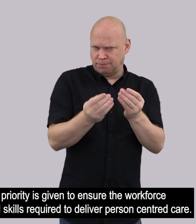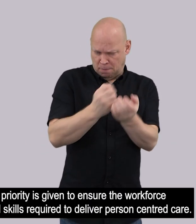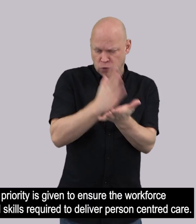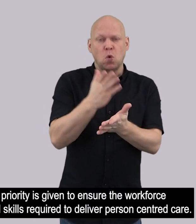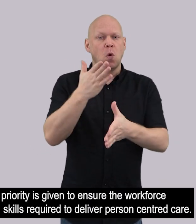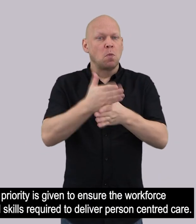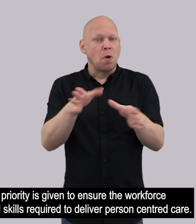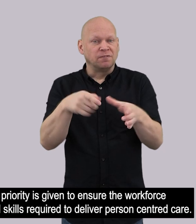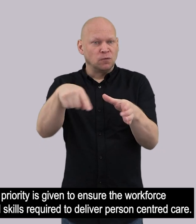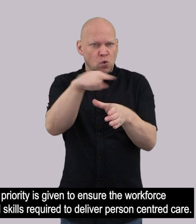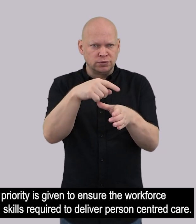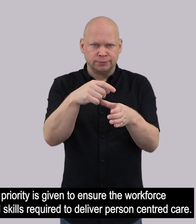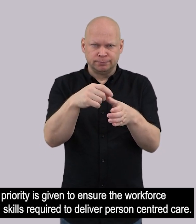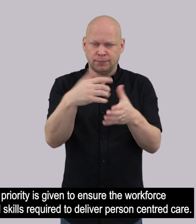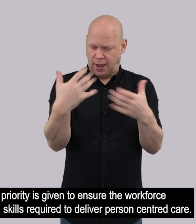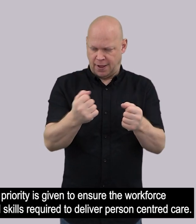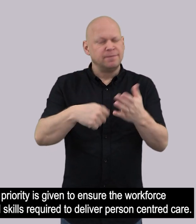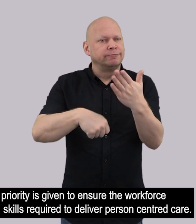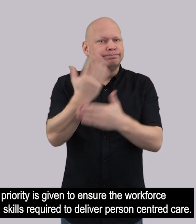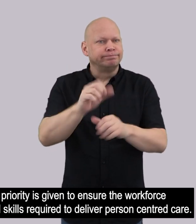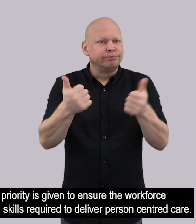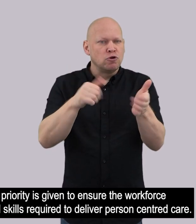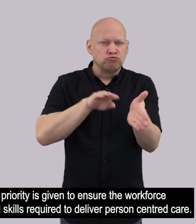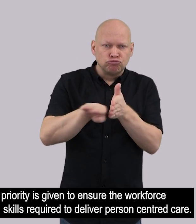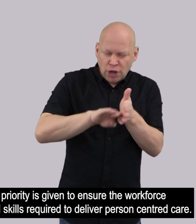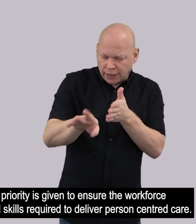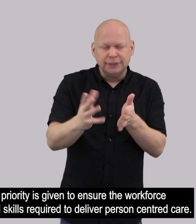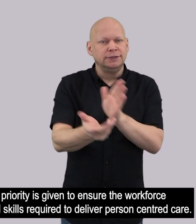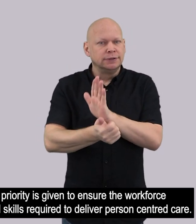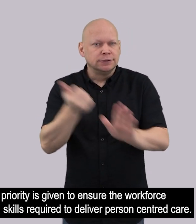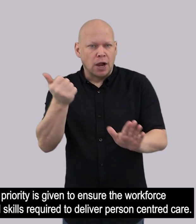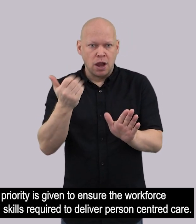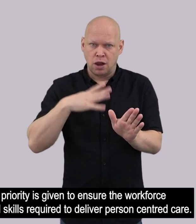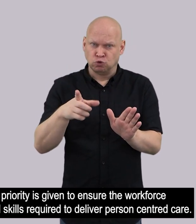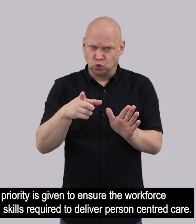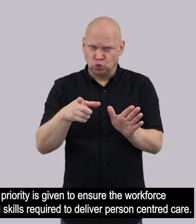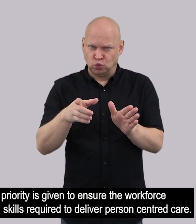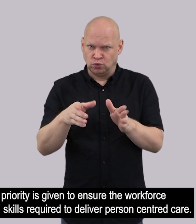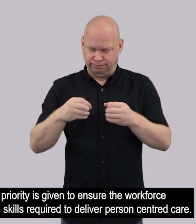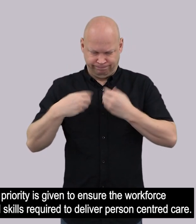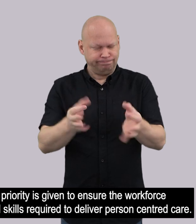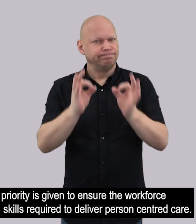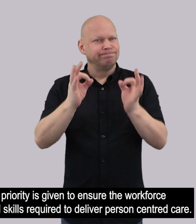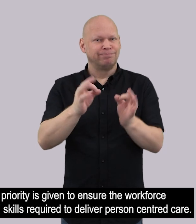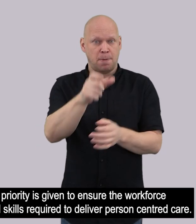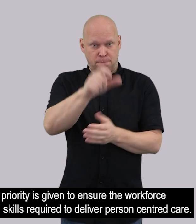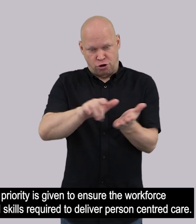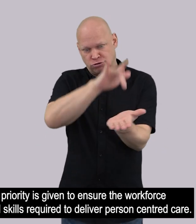It is essential that priority is given to ensure the workforce develop the training and skills required to deliver person-centred care.